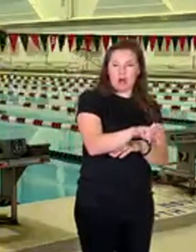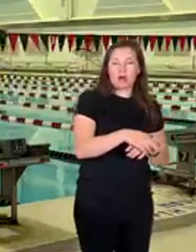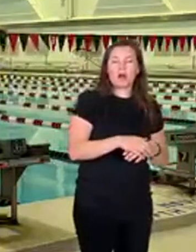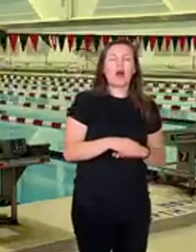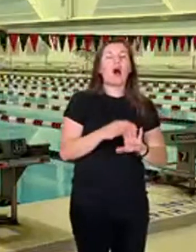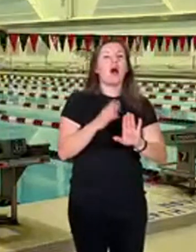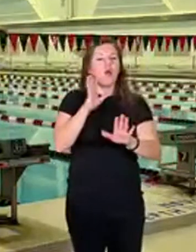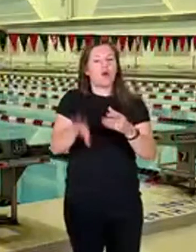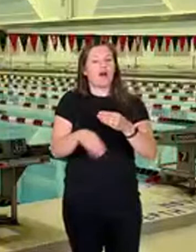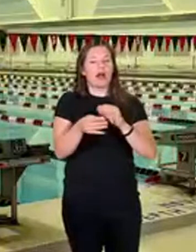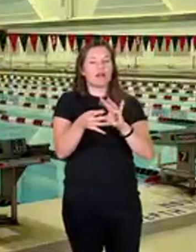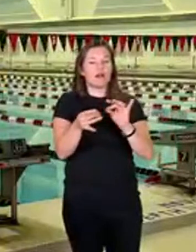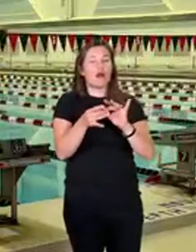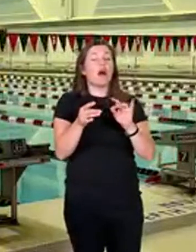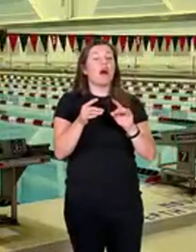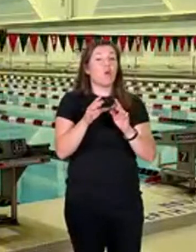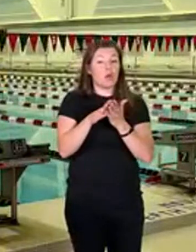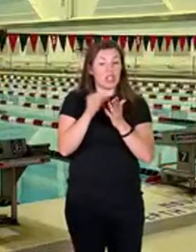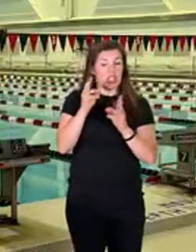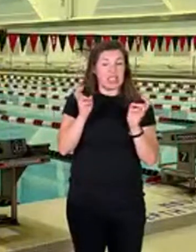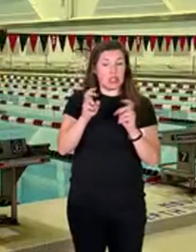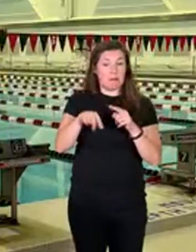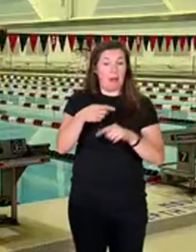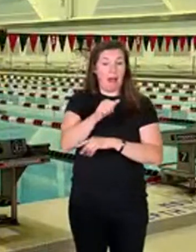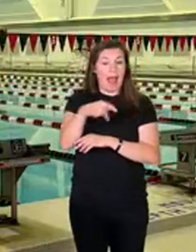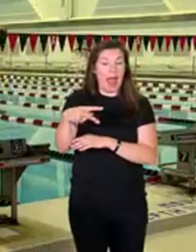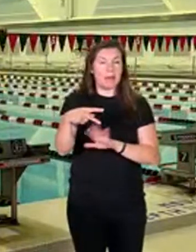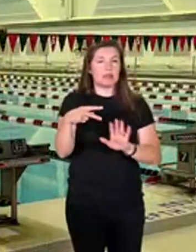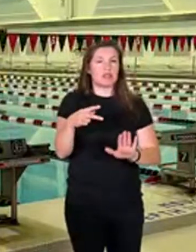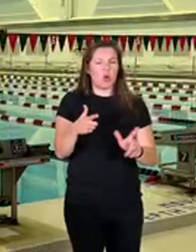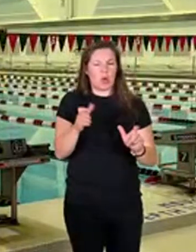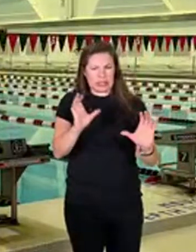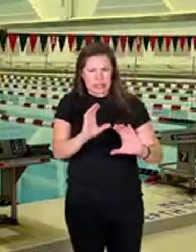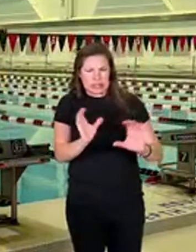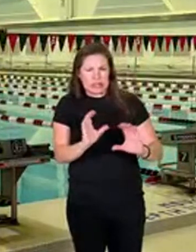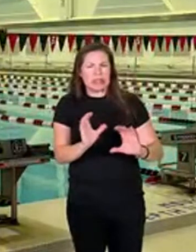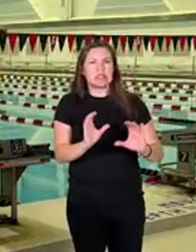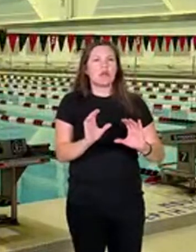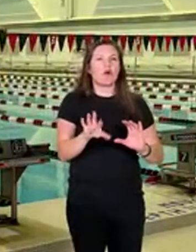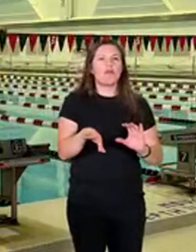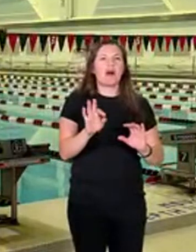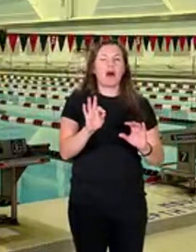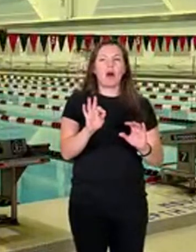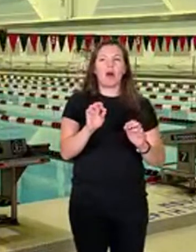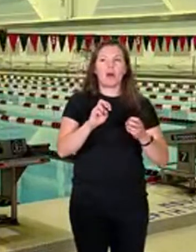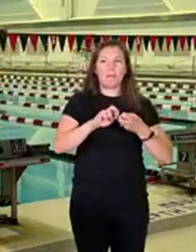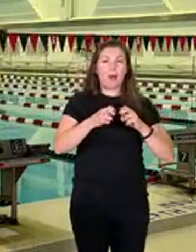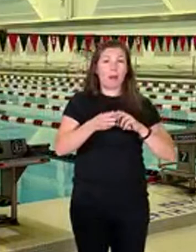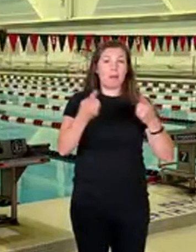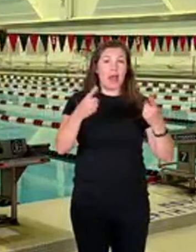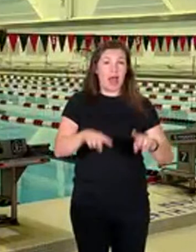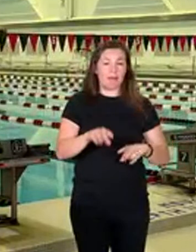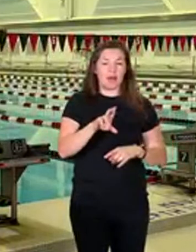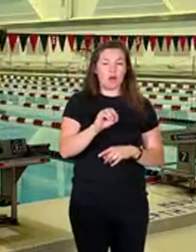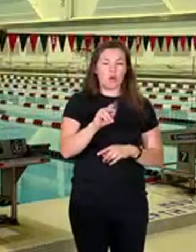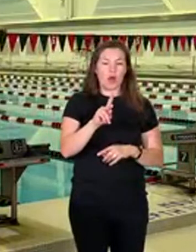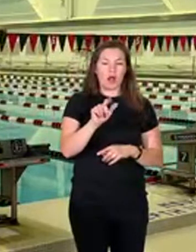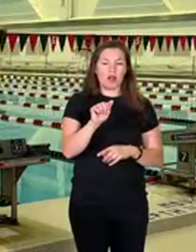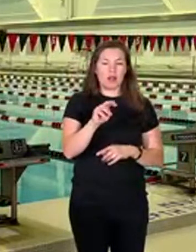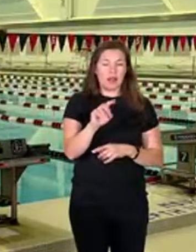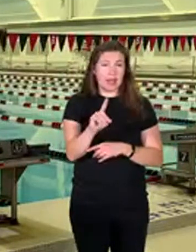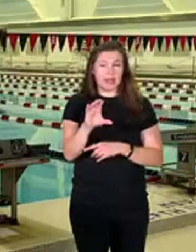learned about this issue with the apps, we did a quick search and we found out about the problem that happened in Rockland County last